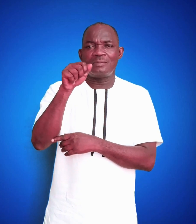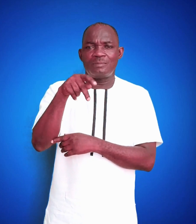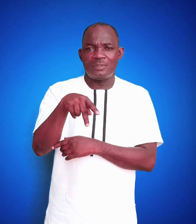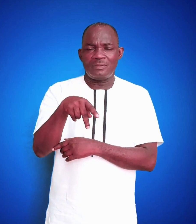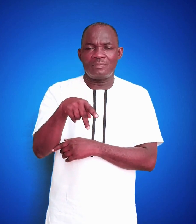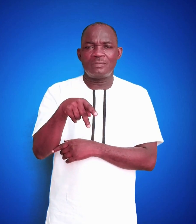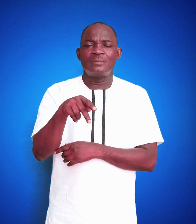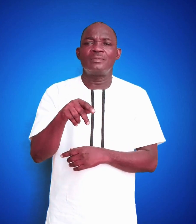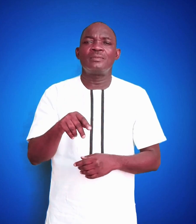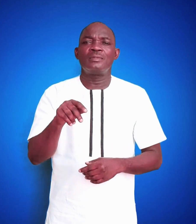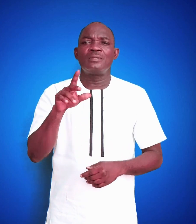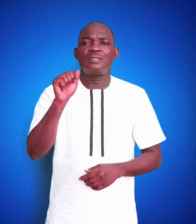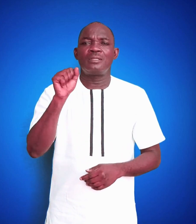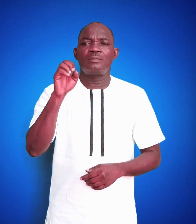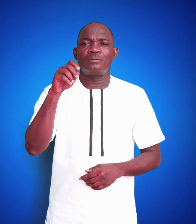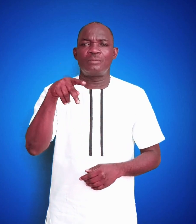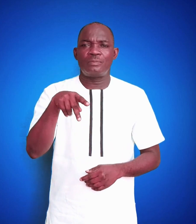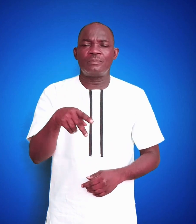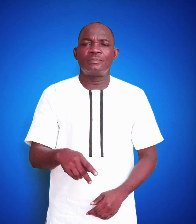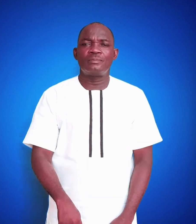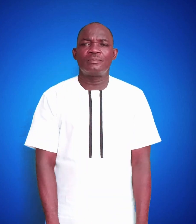LEAP, LEAP,